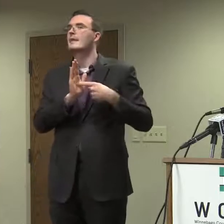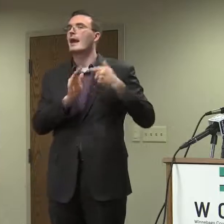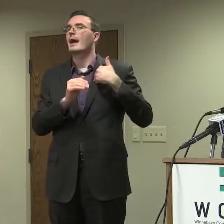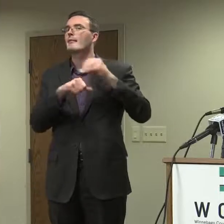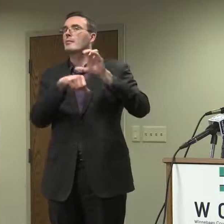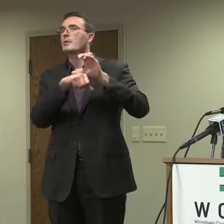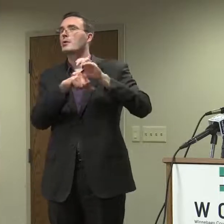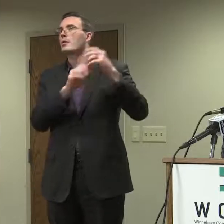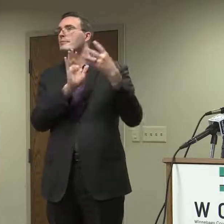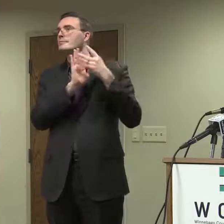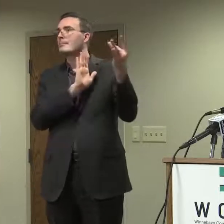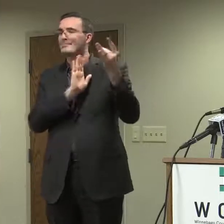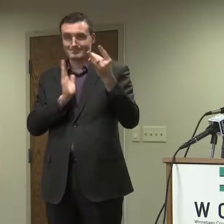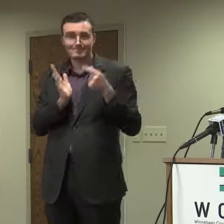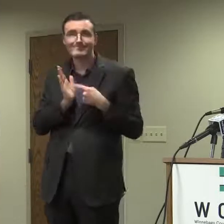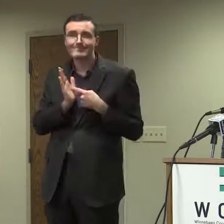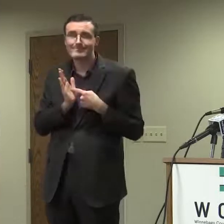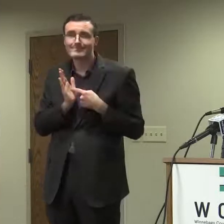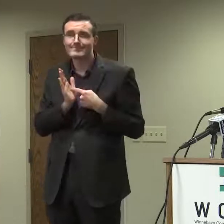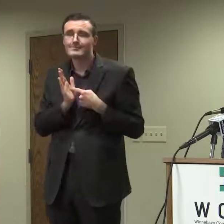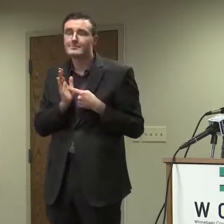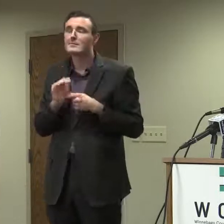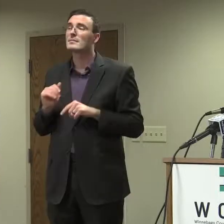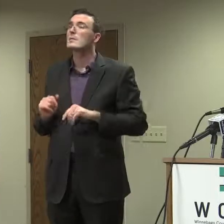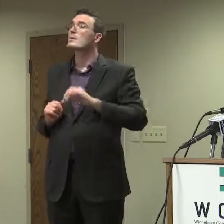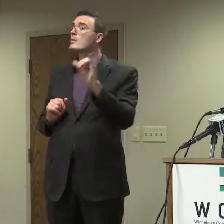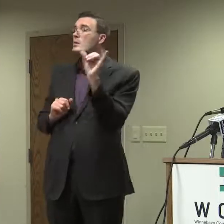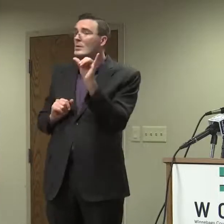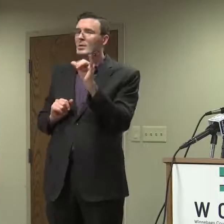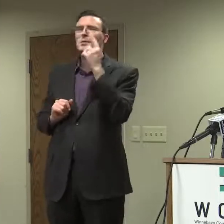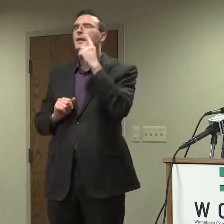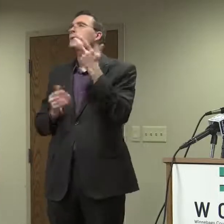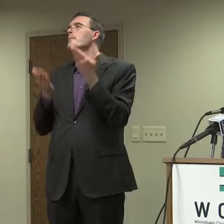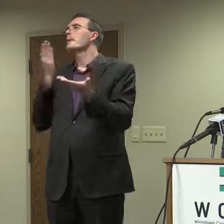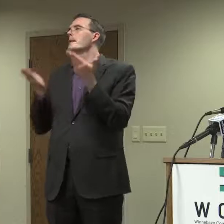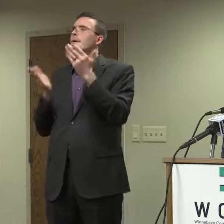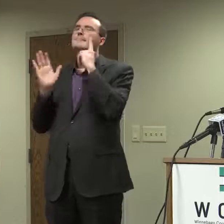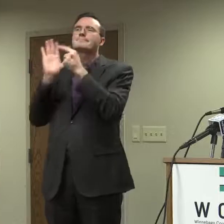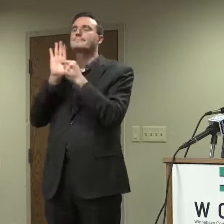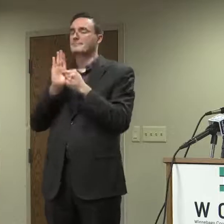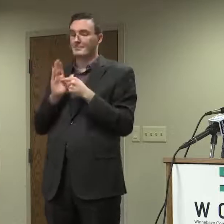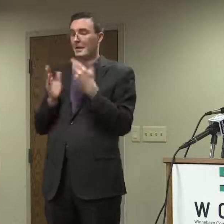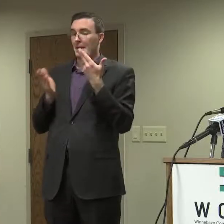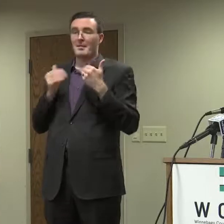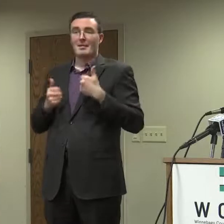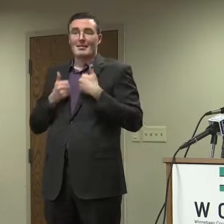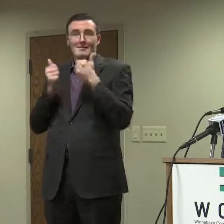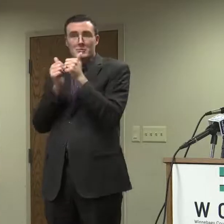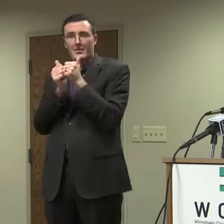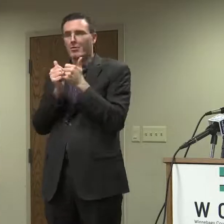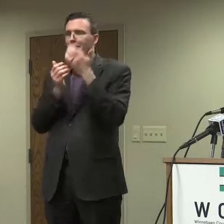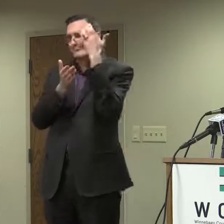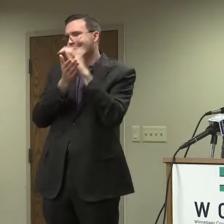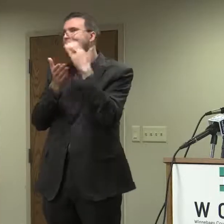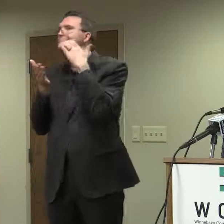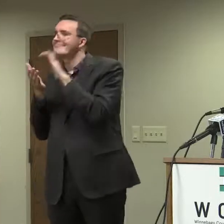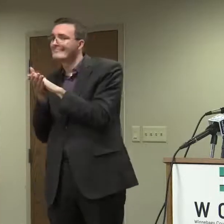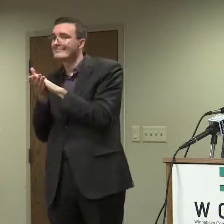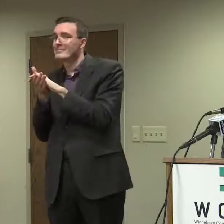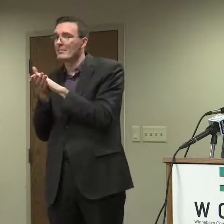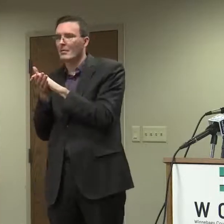understand that everybody is working towards. So even within a household, one of the spouses may get it ahead of the other.